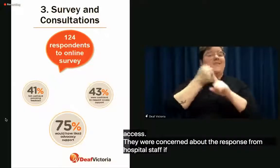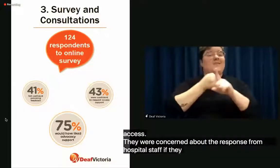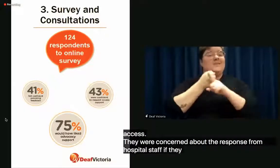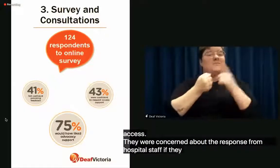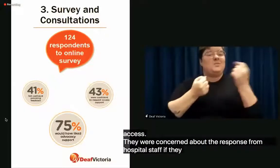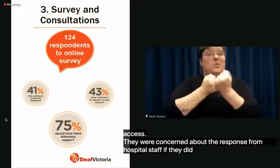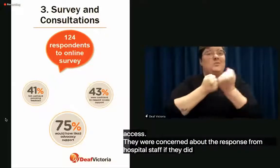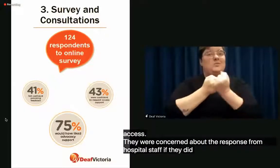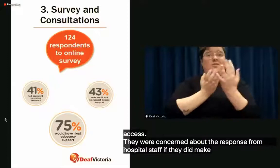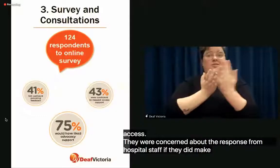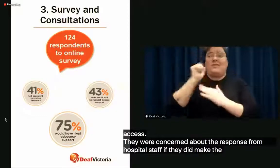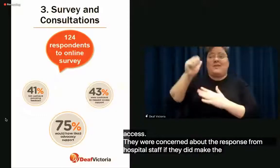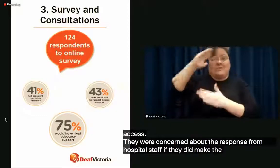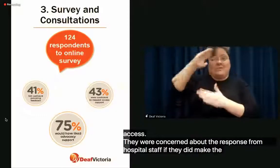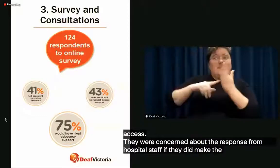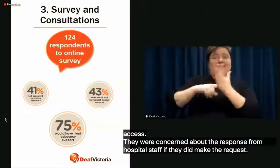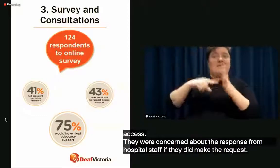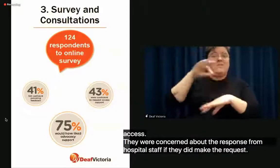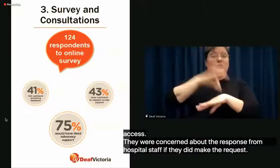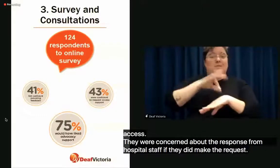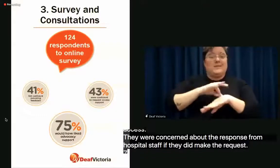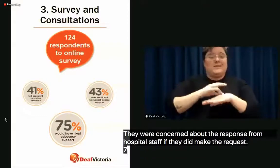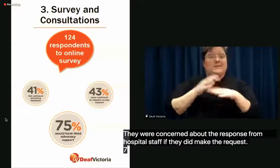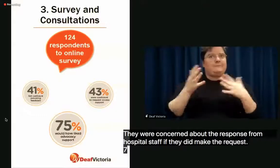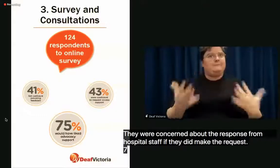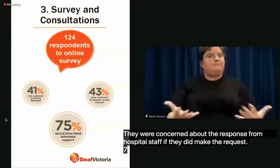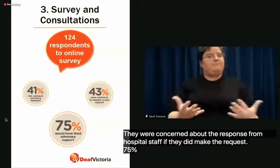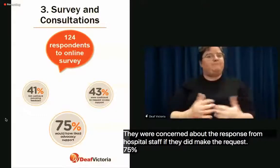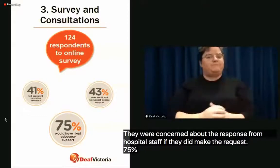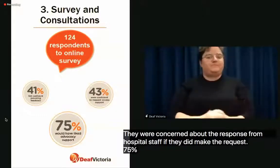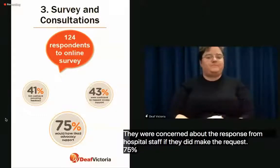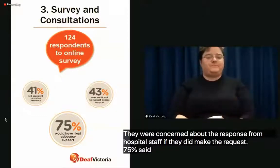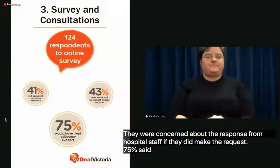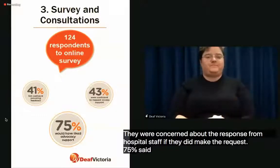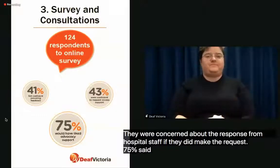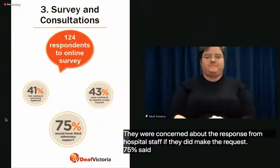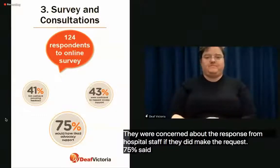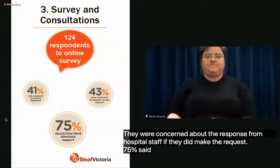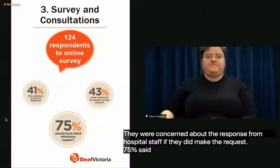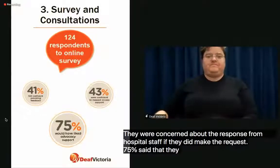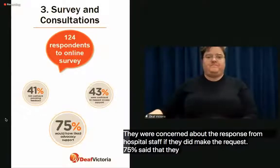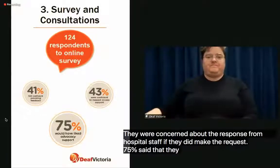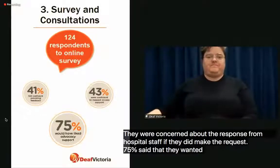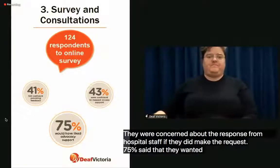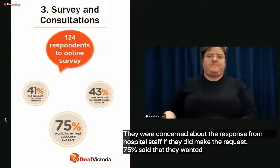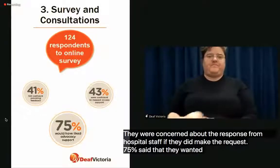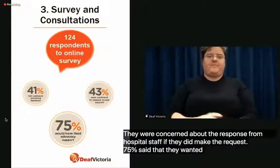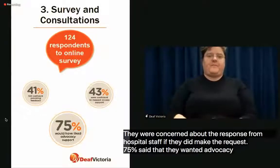75% said that they wanted advocacy support regarding their experience within the healthcare